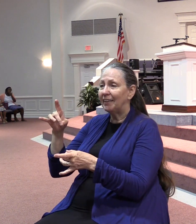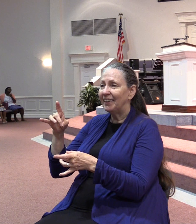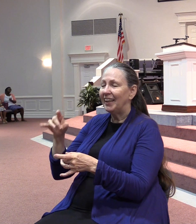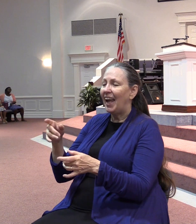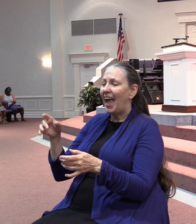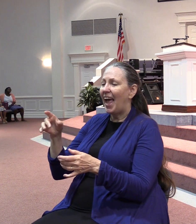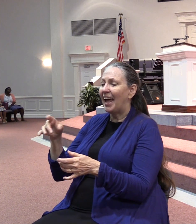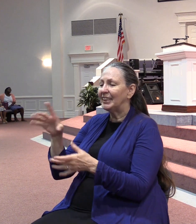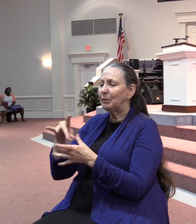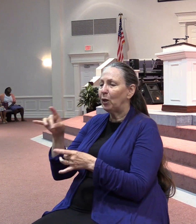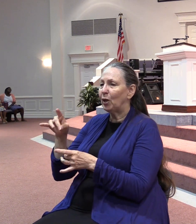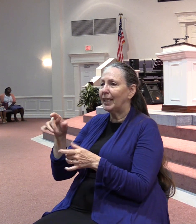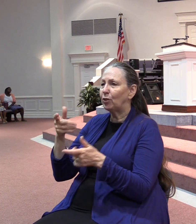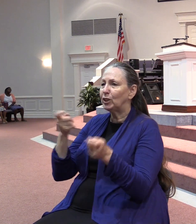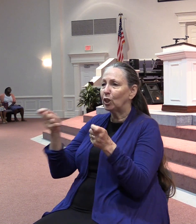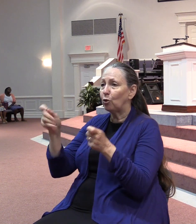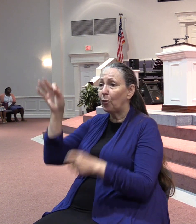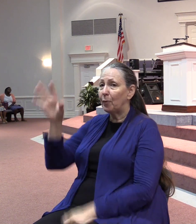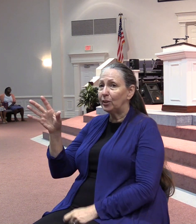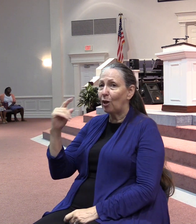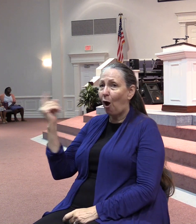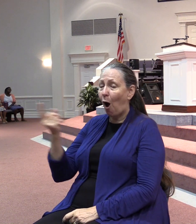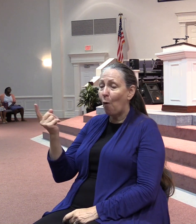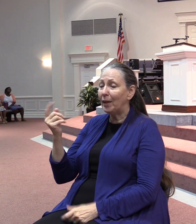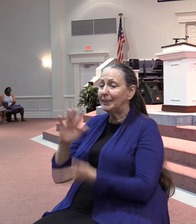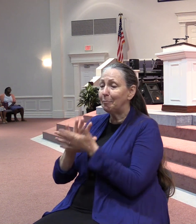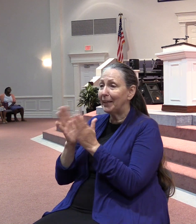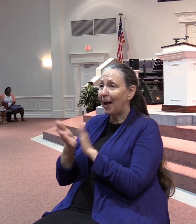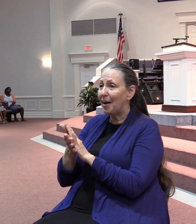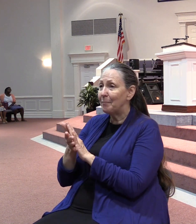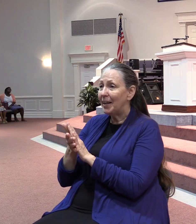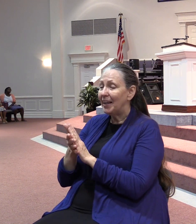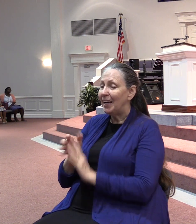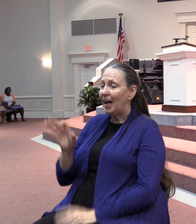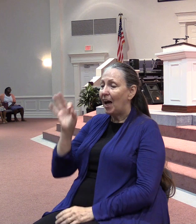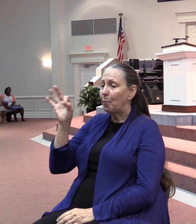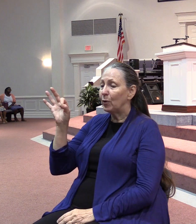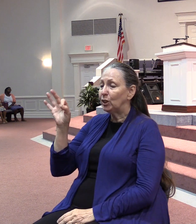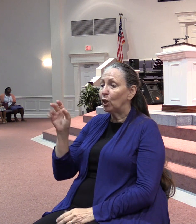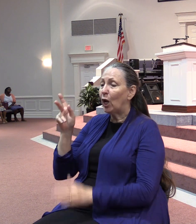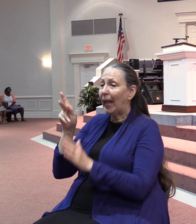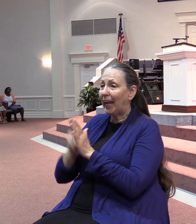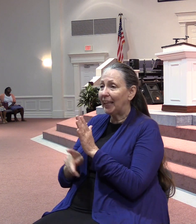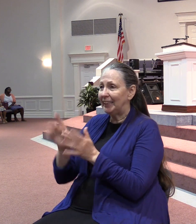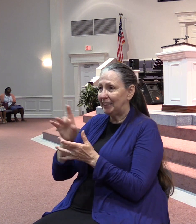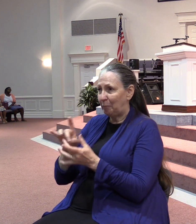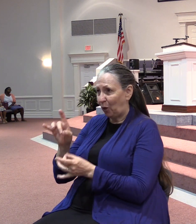preacher controlling spirit is always going to turn into a preacher killing